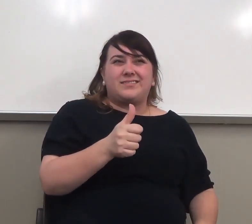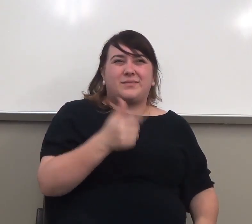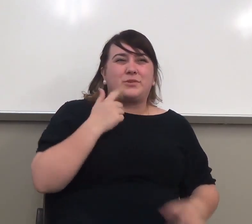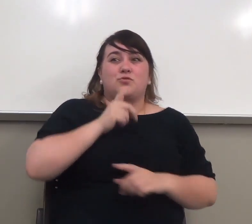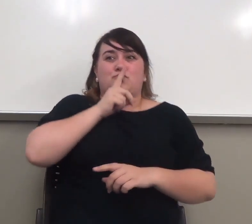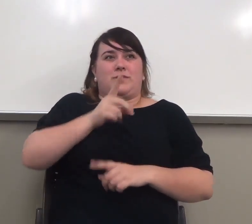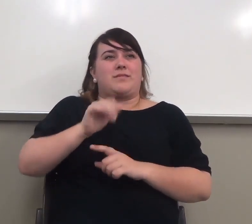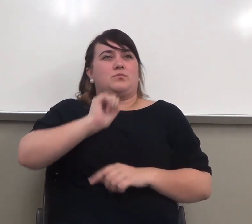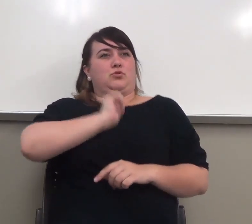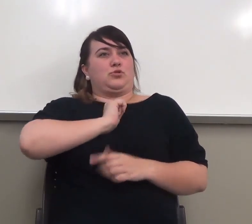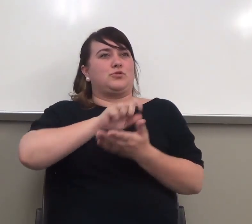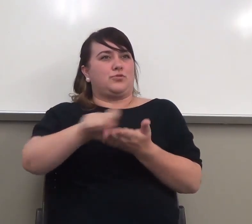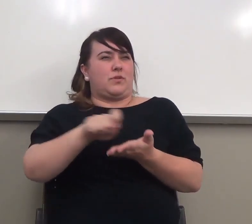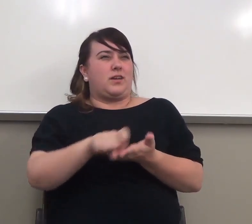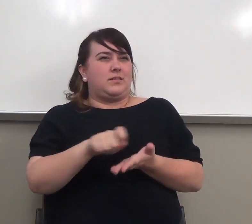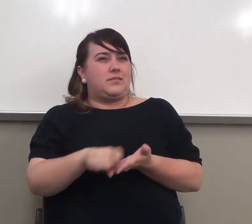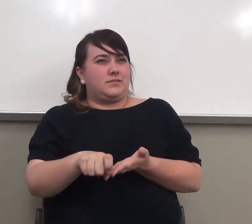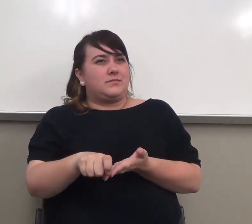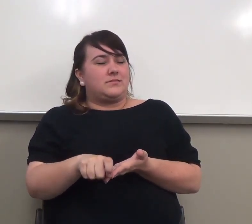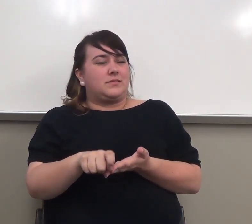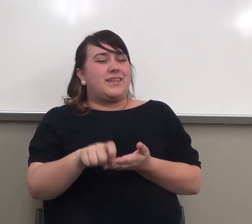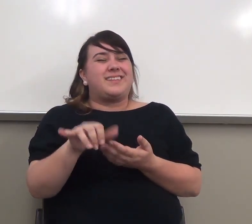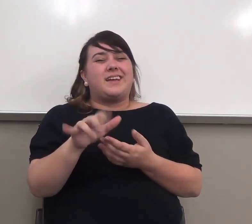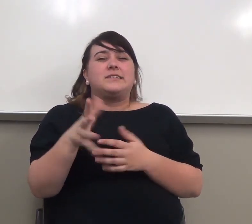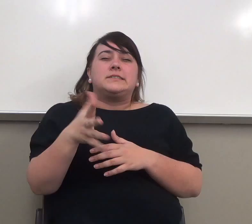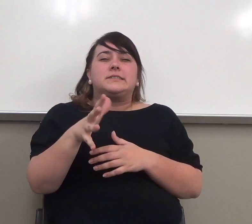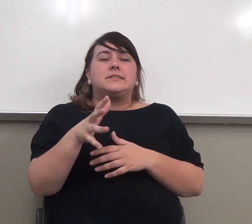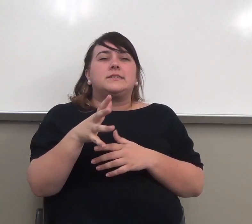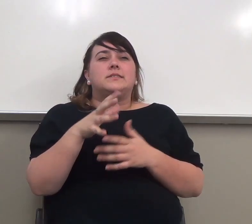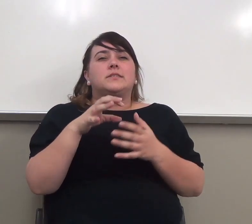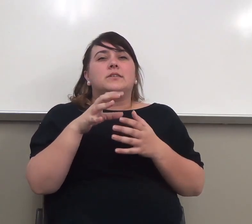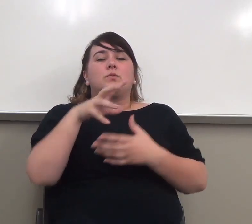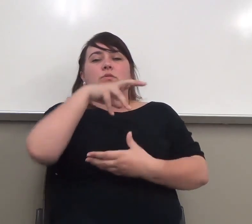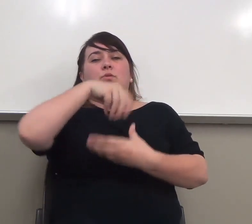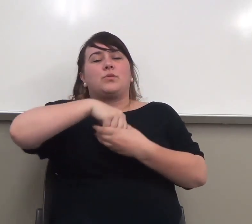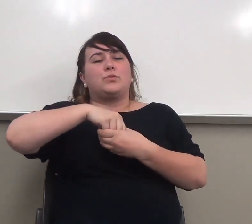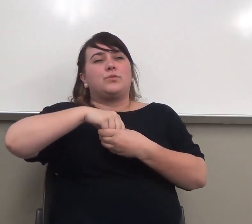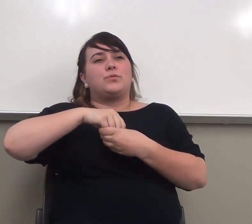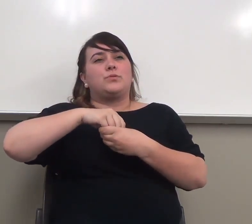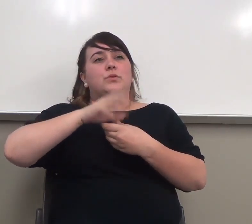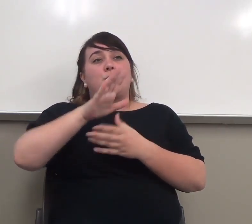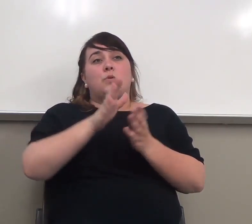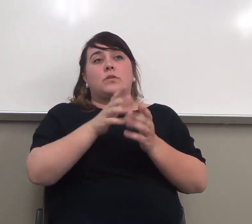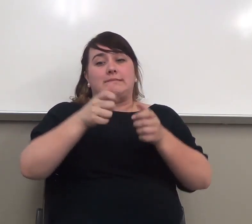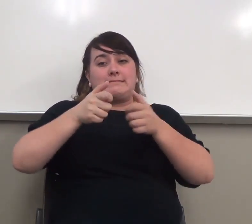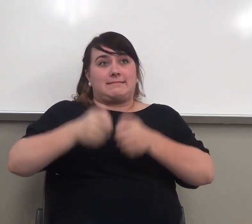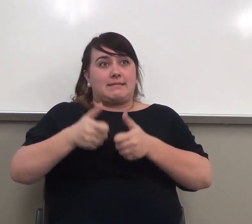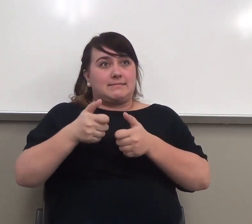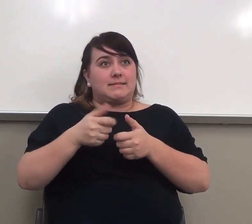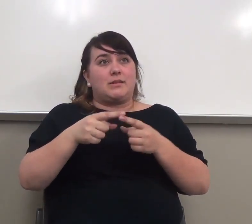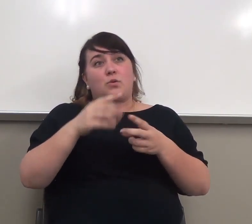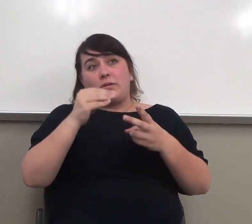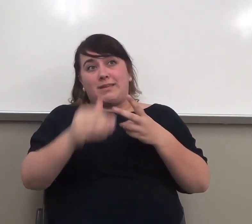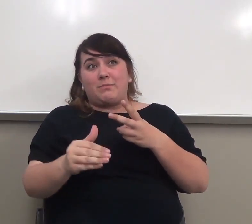So that may not be creative. Your free writing may be something that happened to you today, so it's not, it's true,